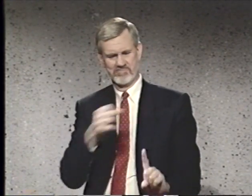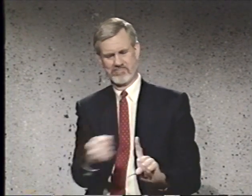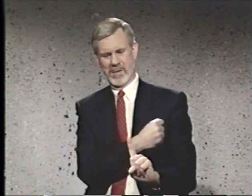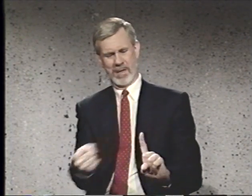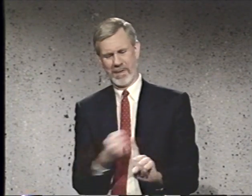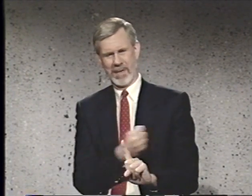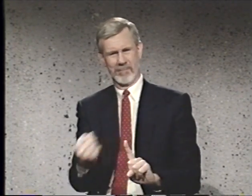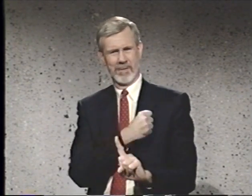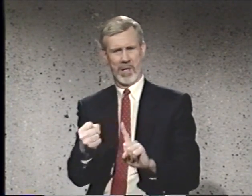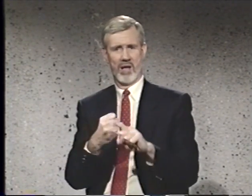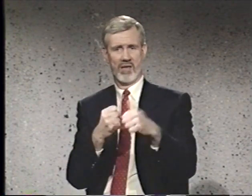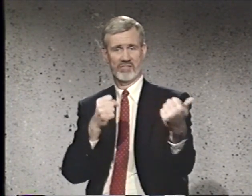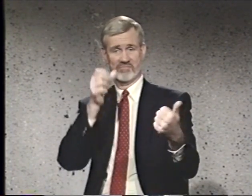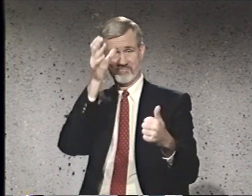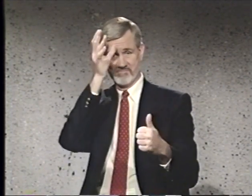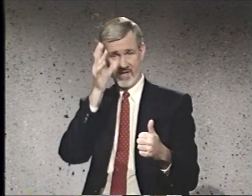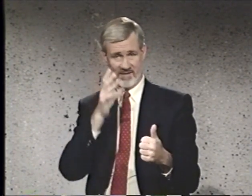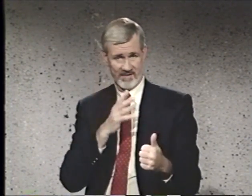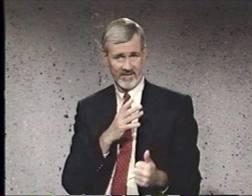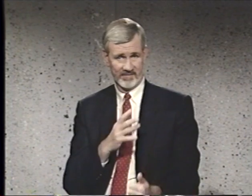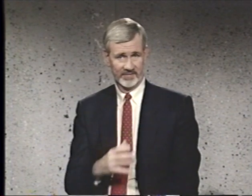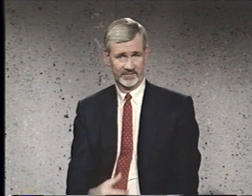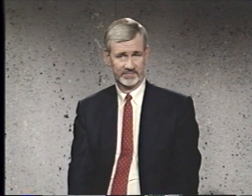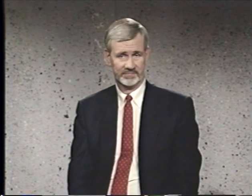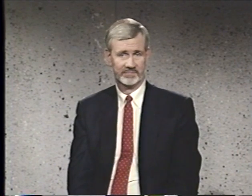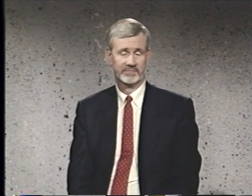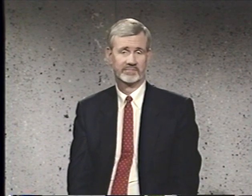One man beat up the other man.